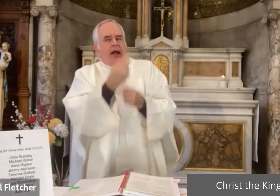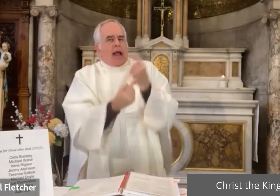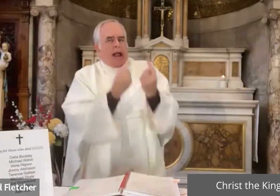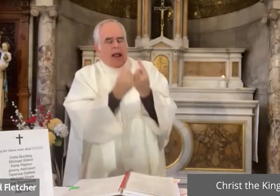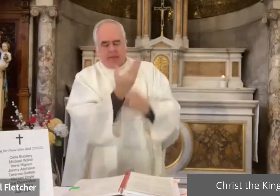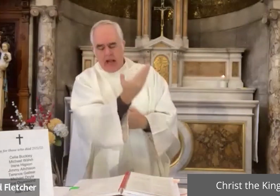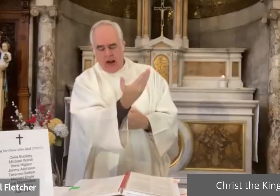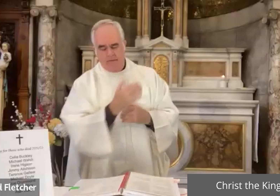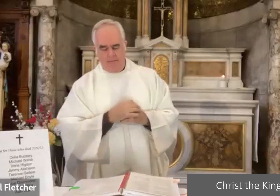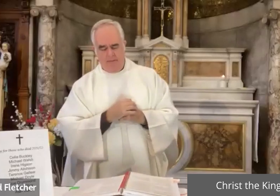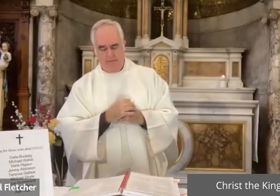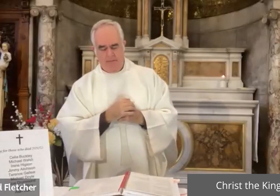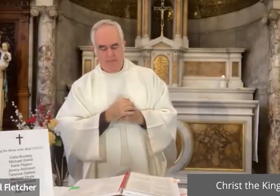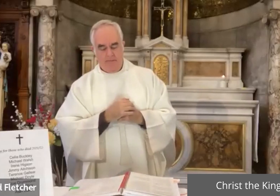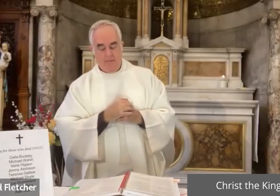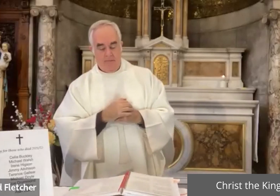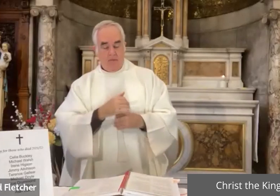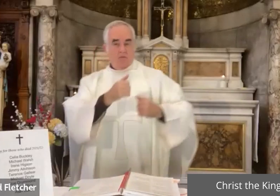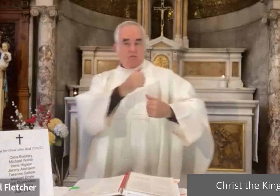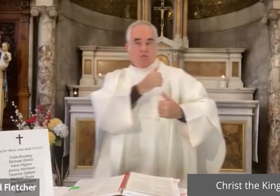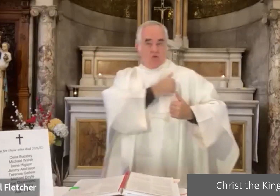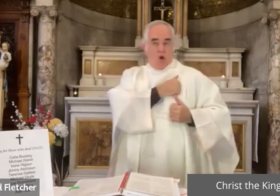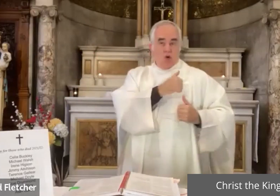save himself.